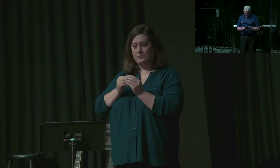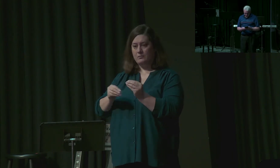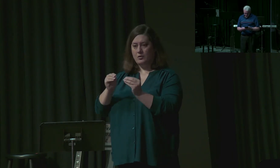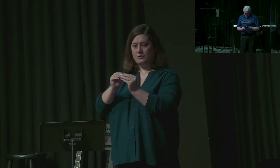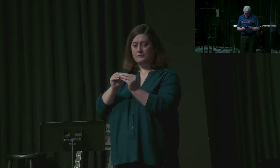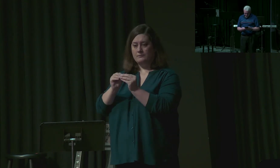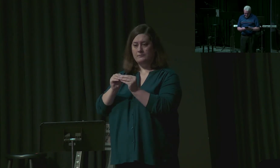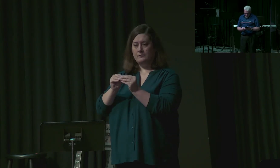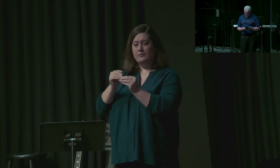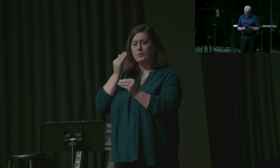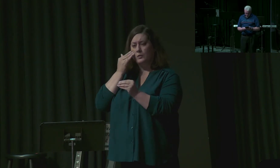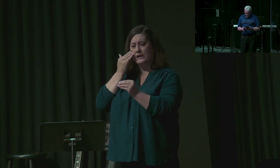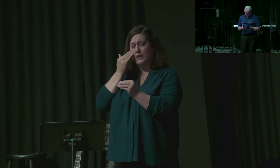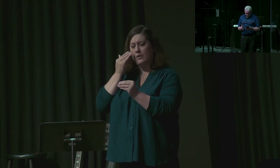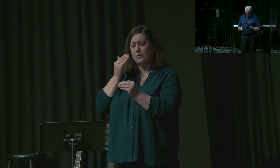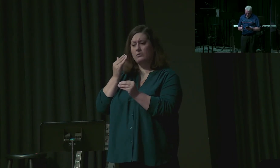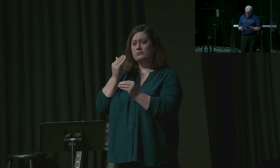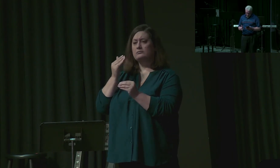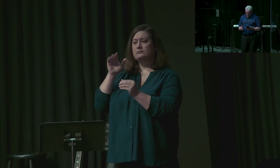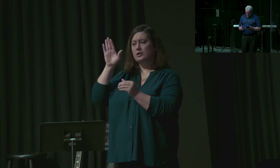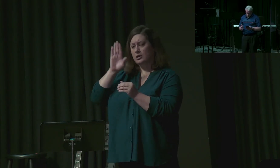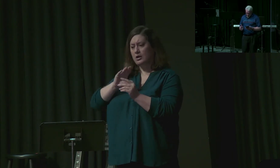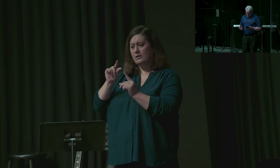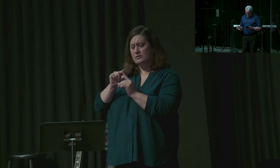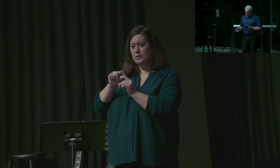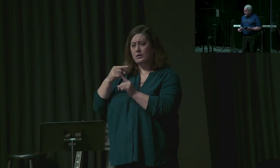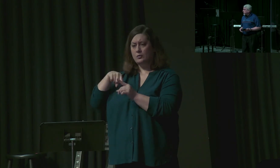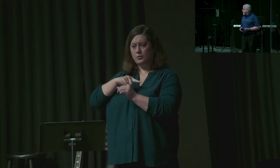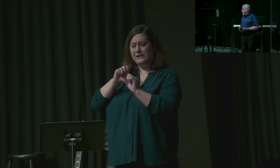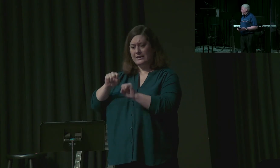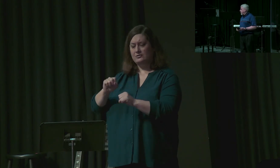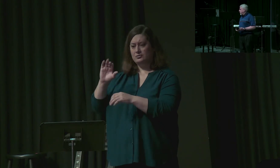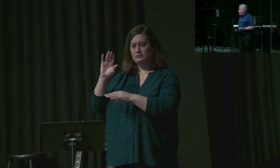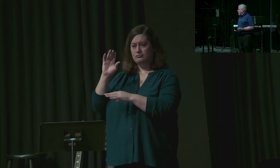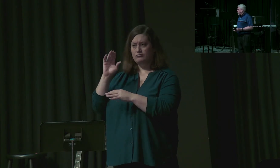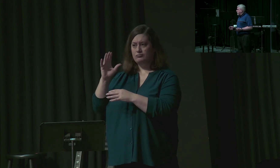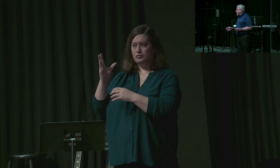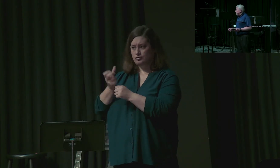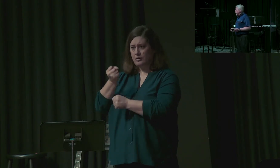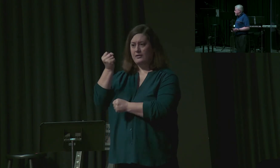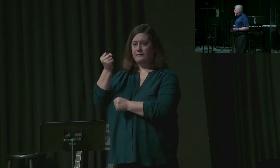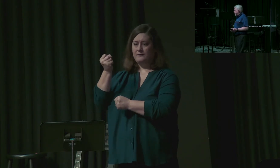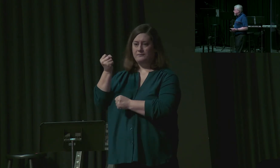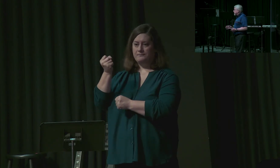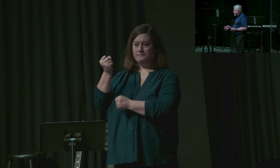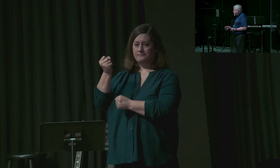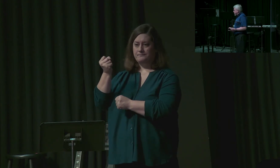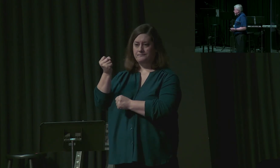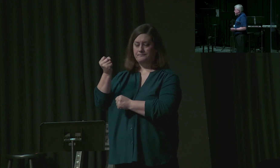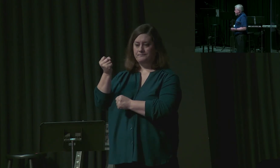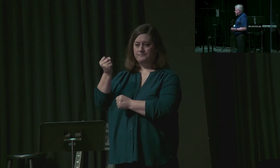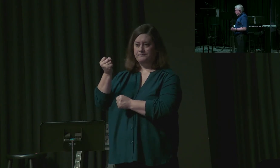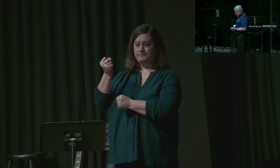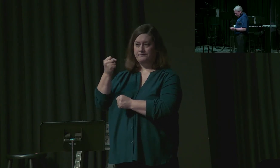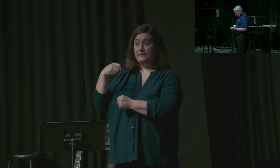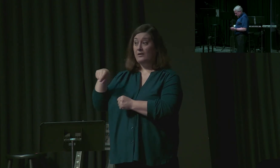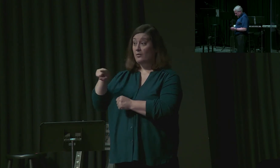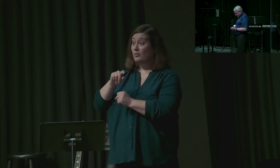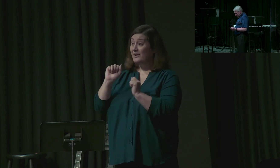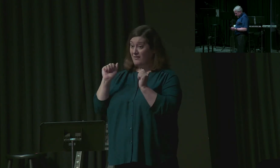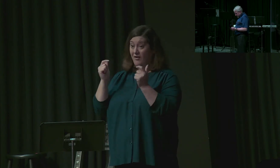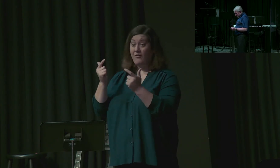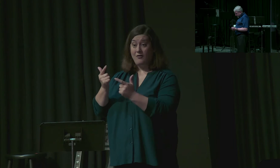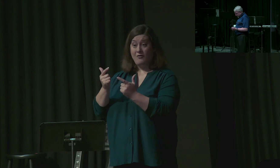in. This is all what we all want to aim for, to become seasoned saints.